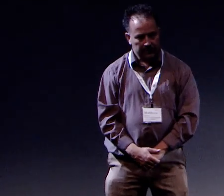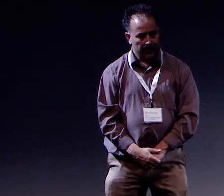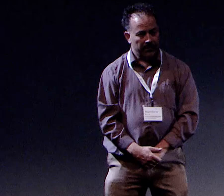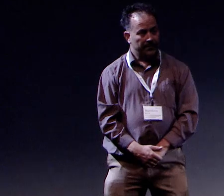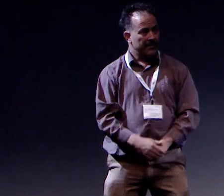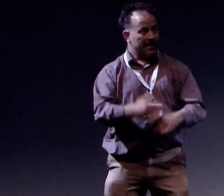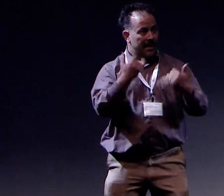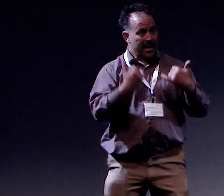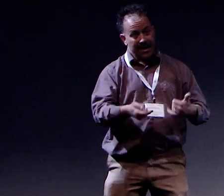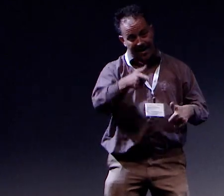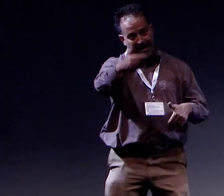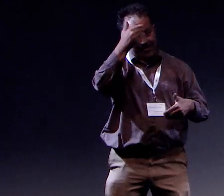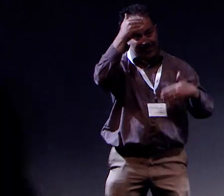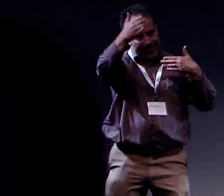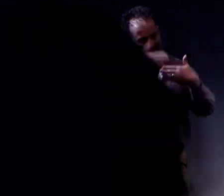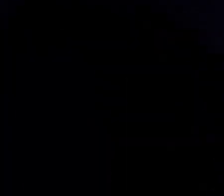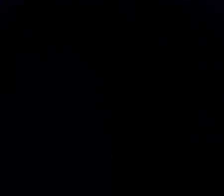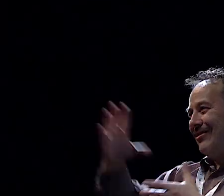And now you know the rest of the story.